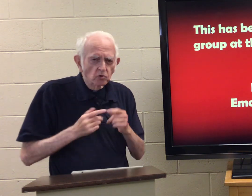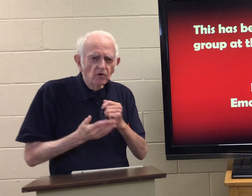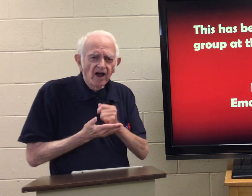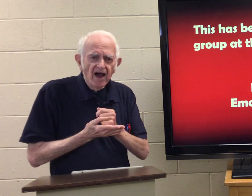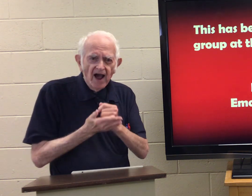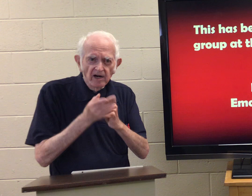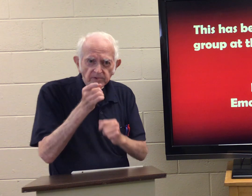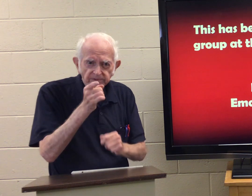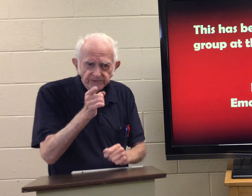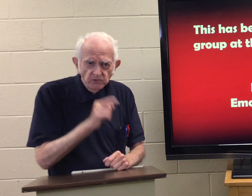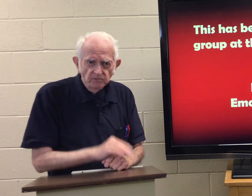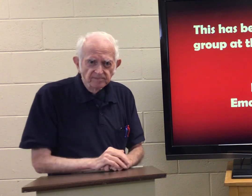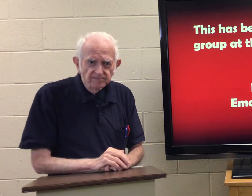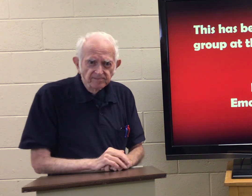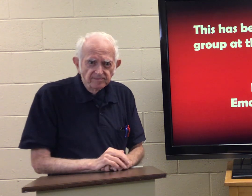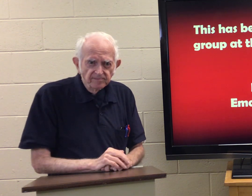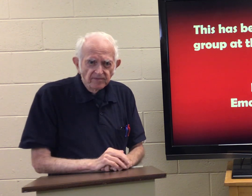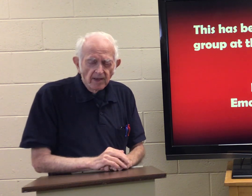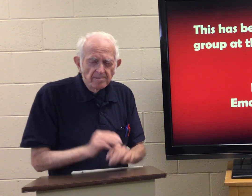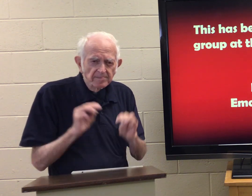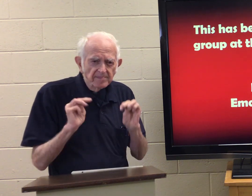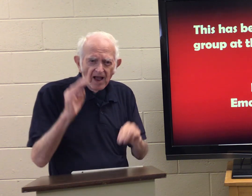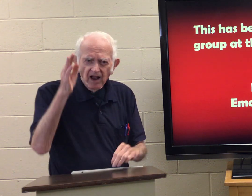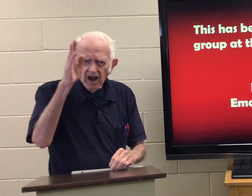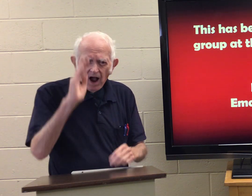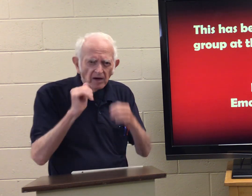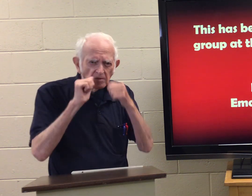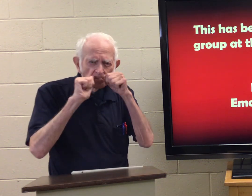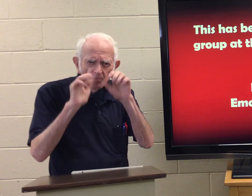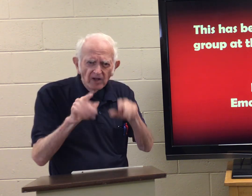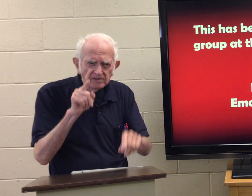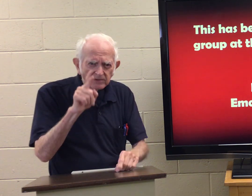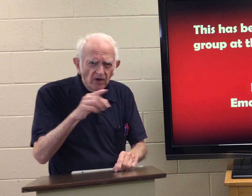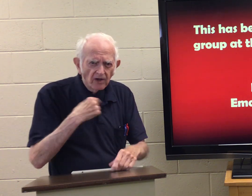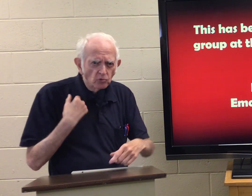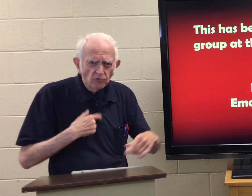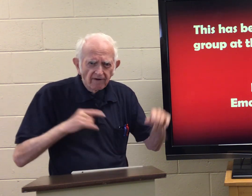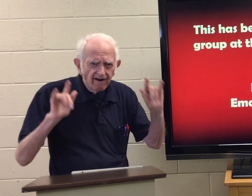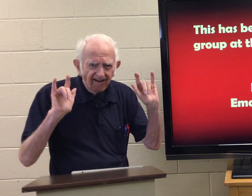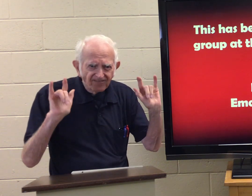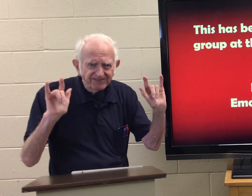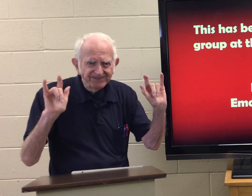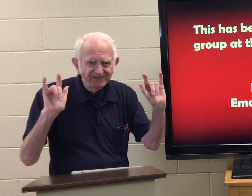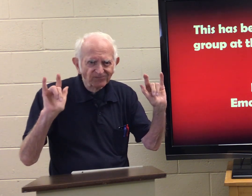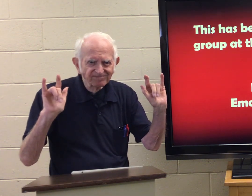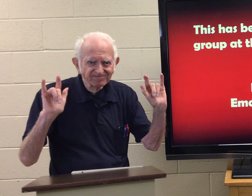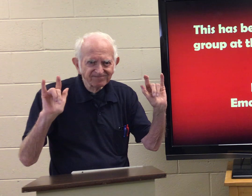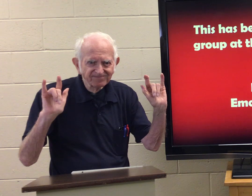will be happy to help you. May God bless you, and we love you.